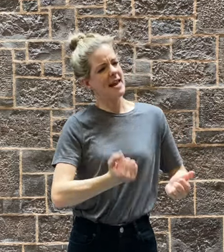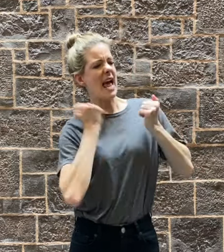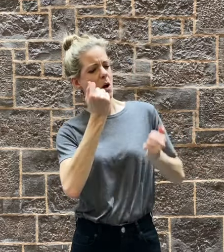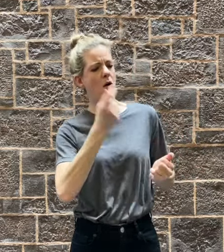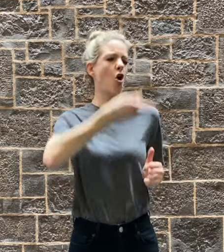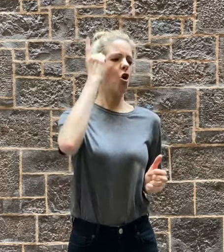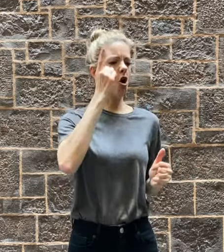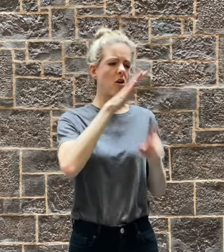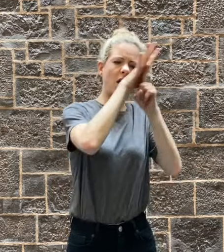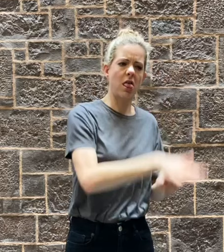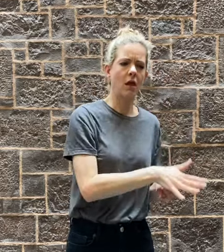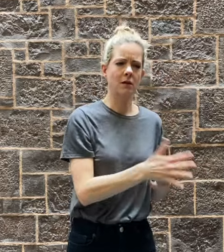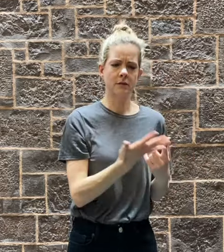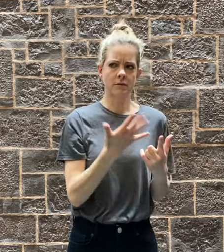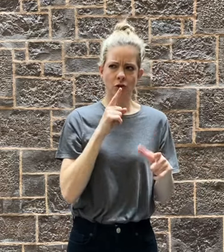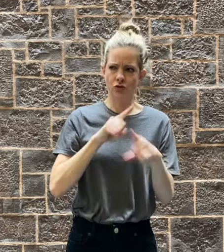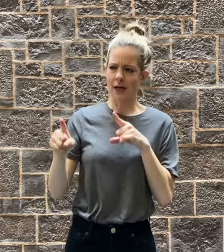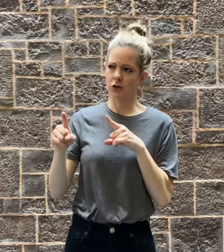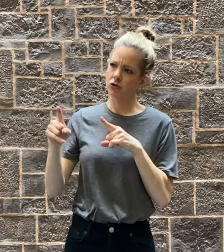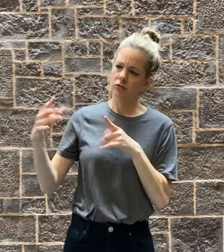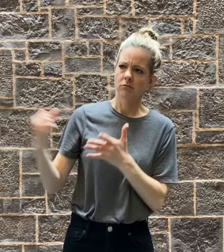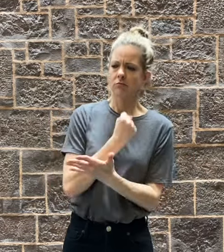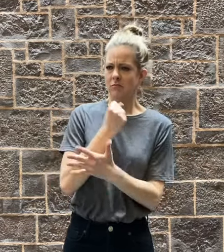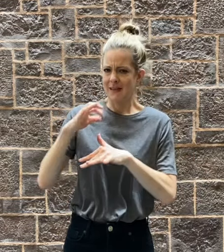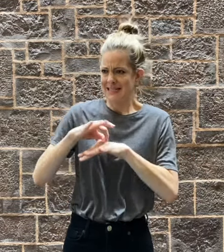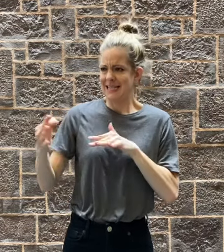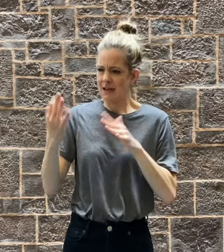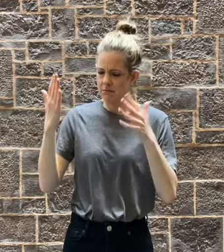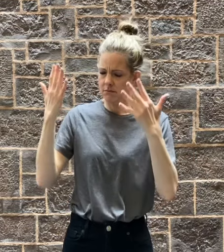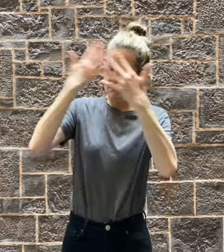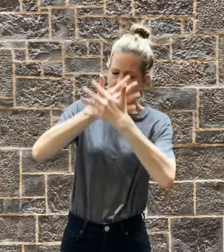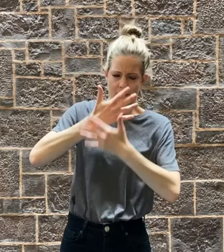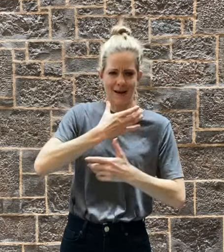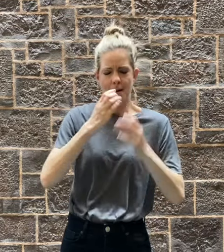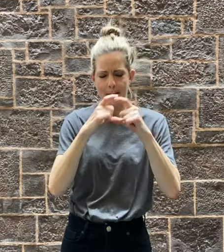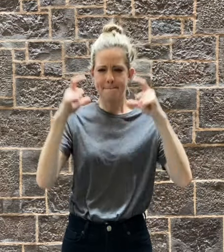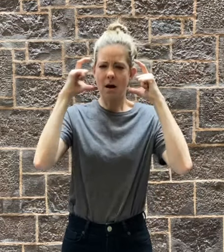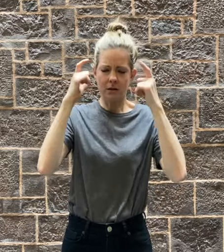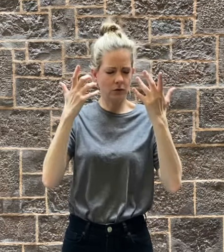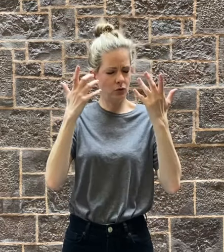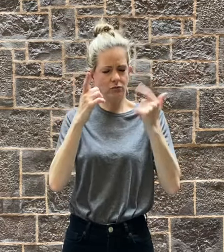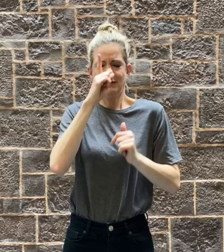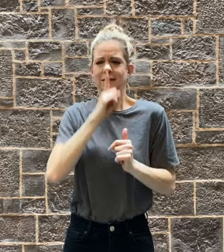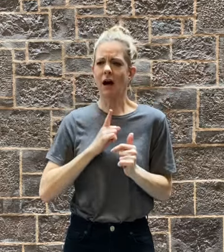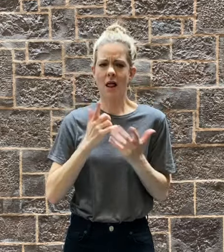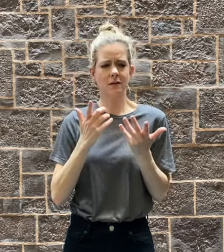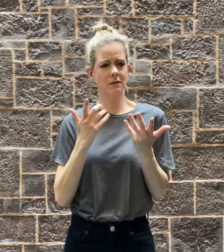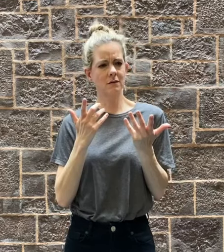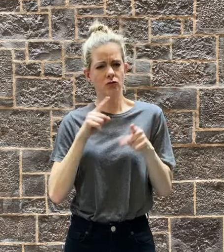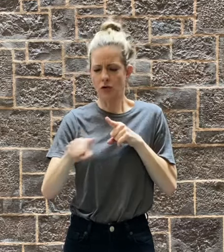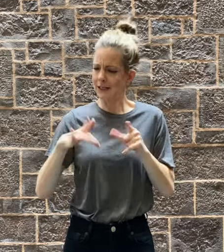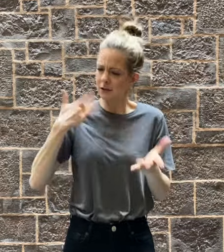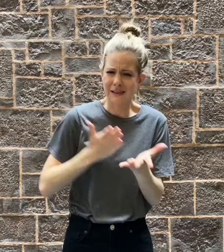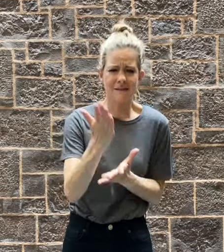to survive, silenced without a knife, and history pretends to not know our name.